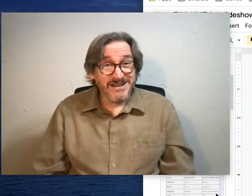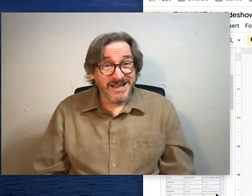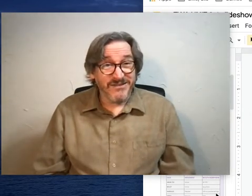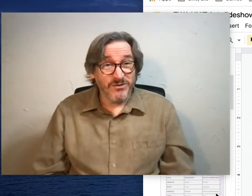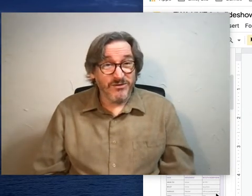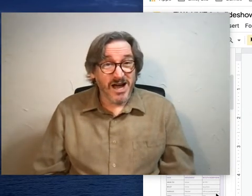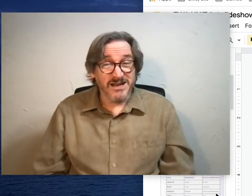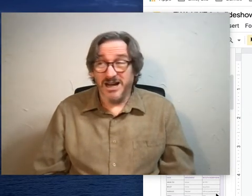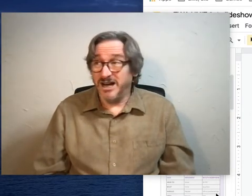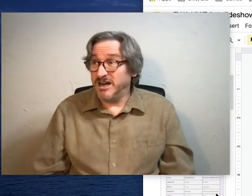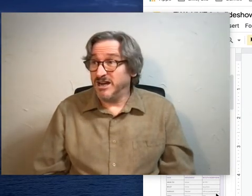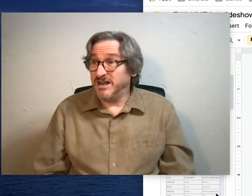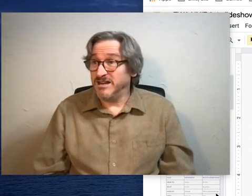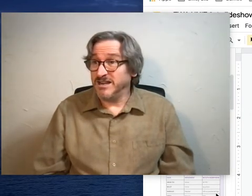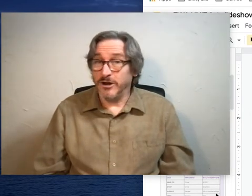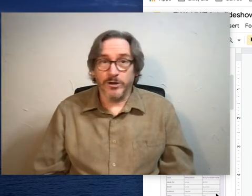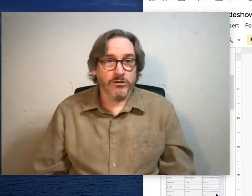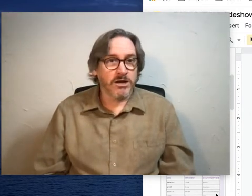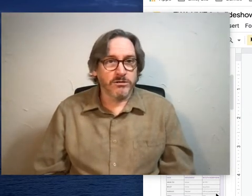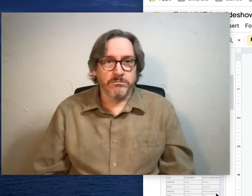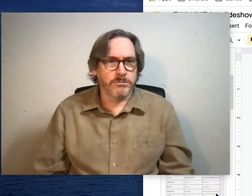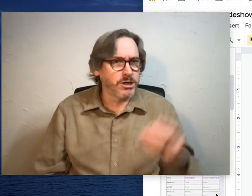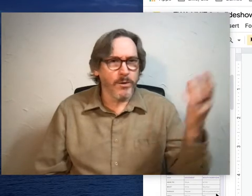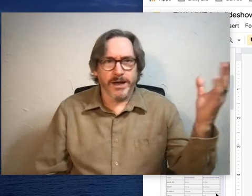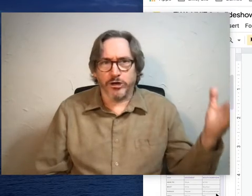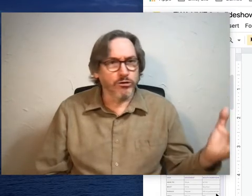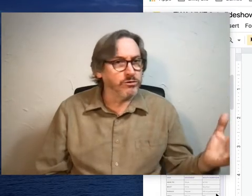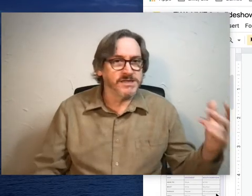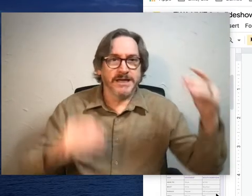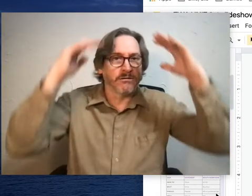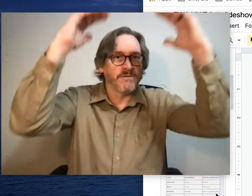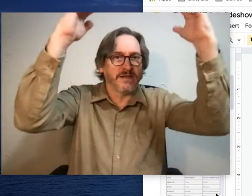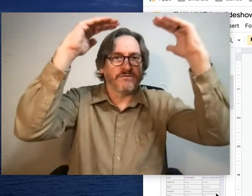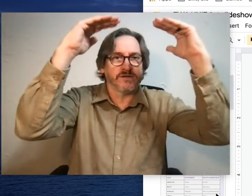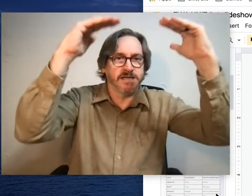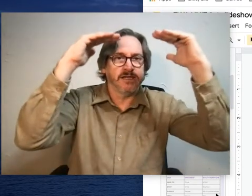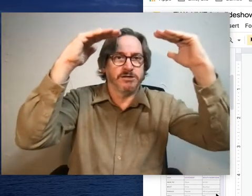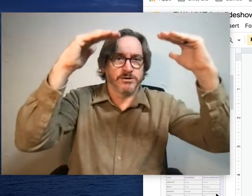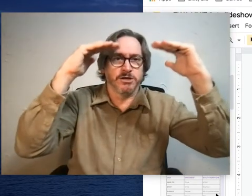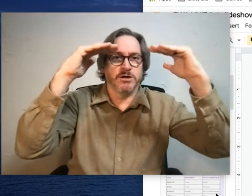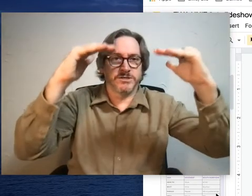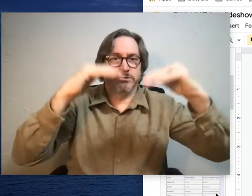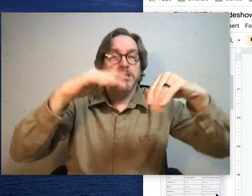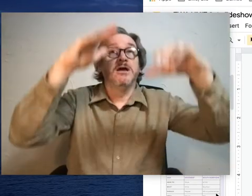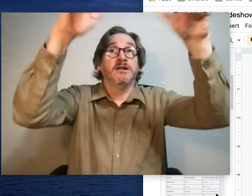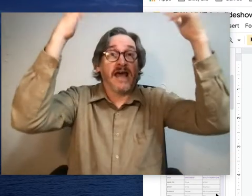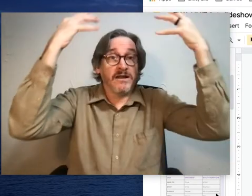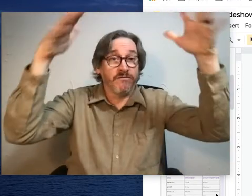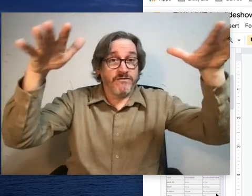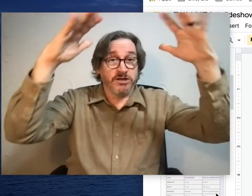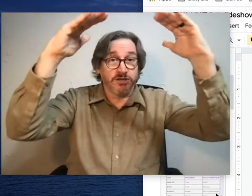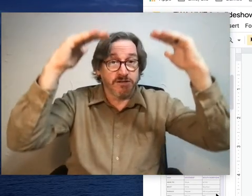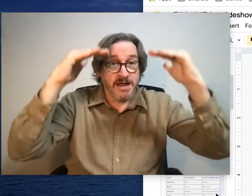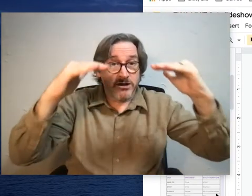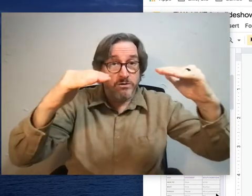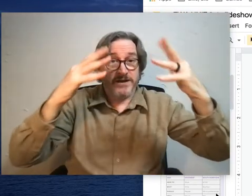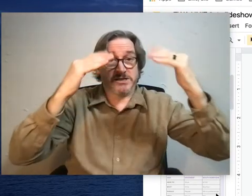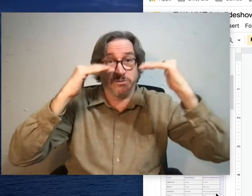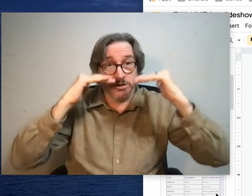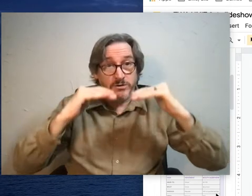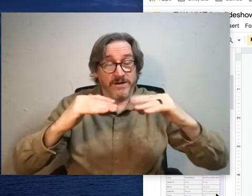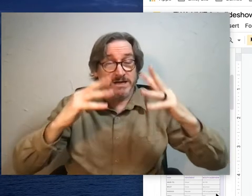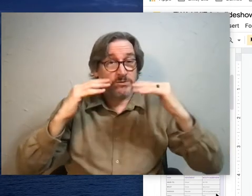itinerary, like if you've got, you're going on a cruise and here are the different cities that you're going to go to. That finished that, go to